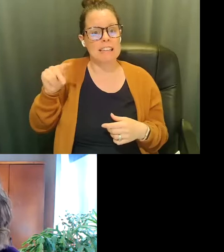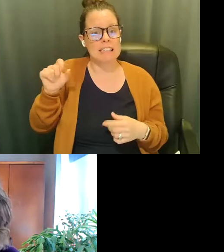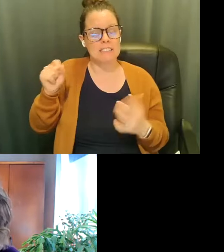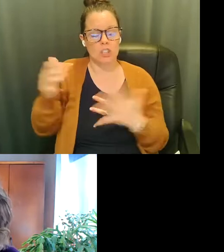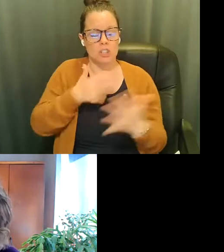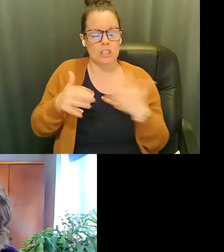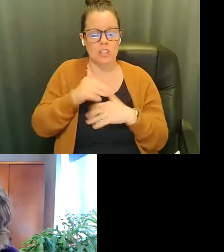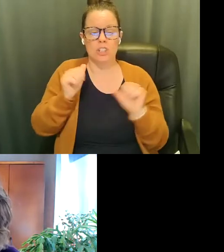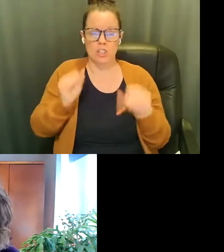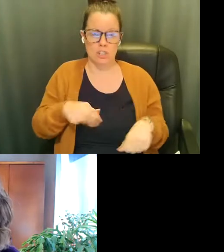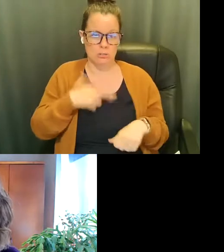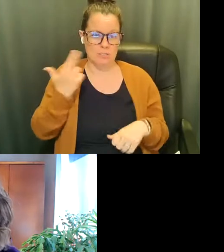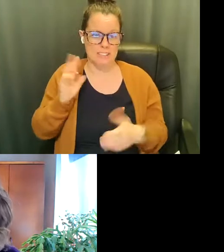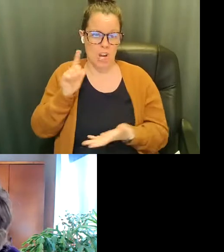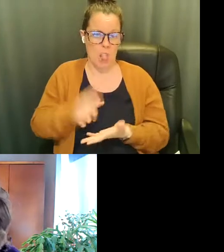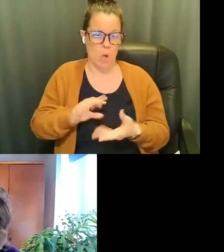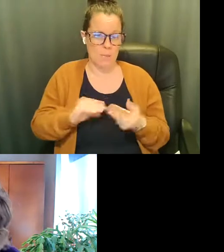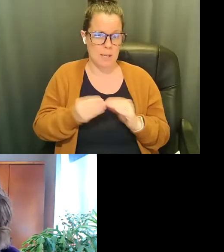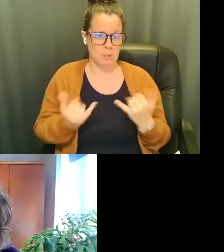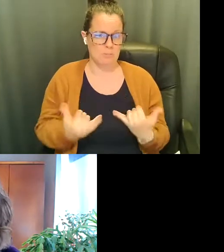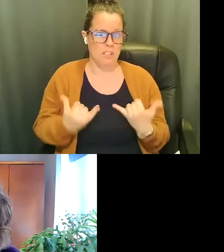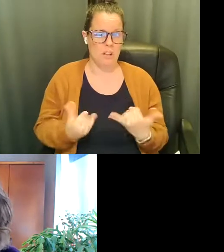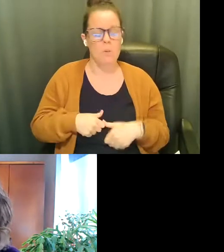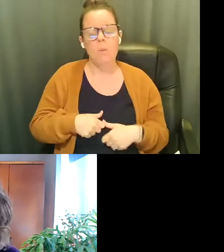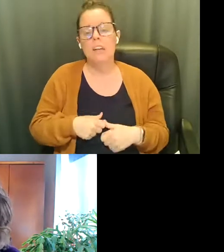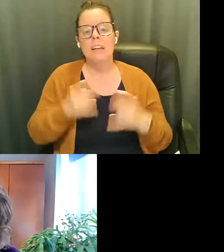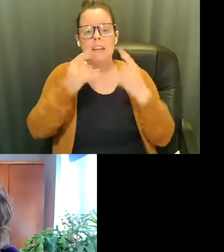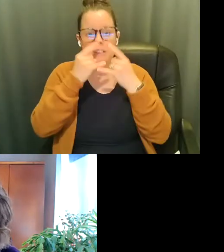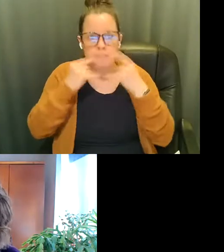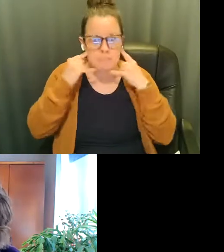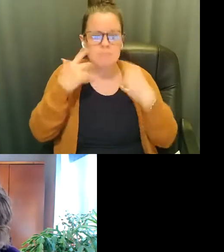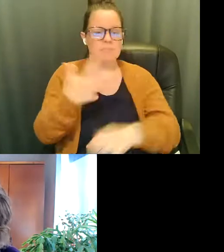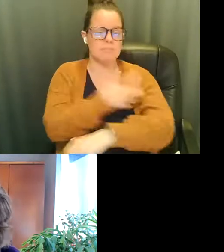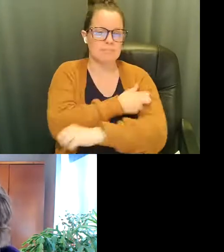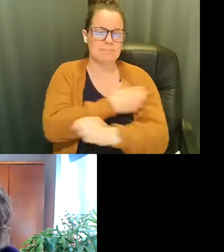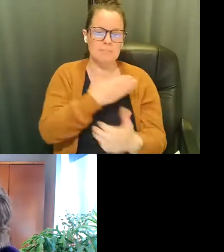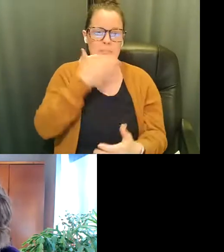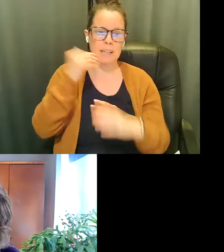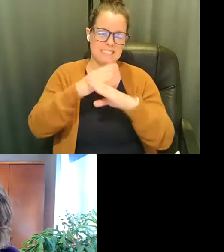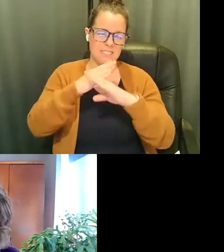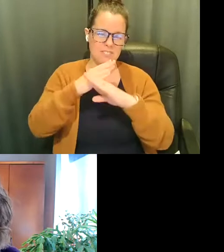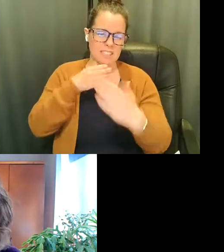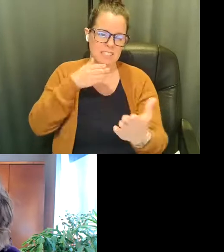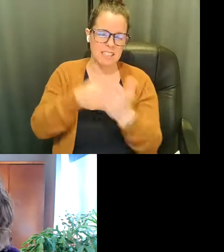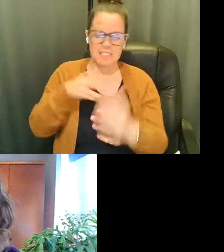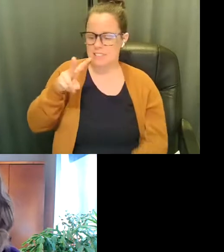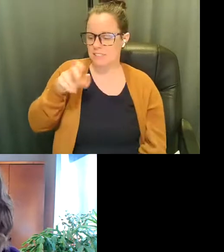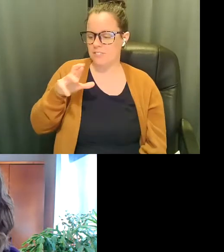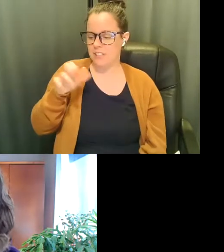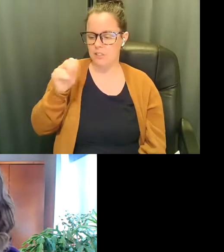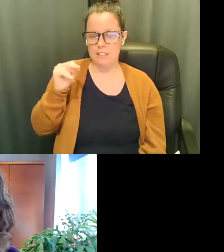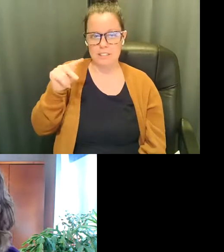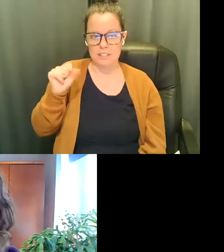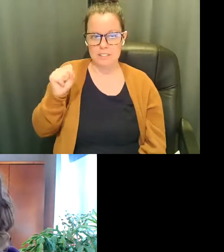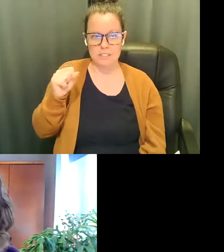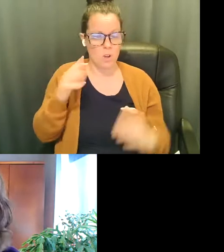case counts we currently have. Vaccine and masks are our best defense against these variants. Do we hope we